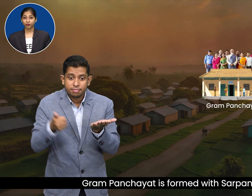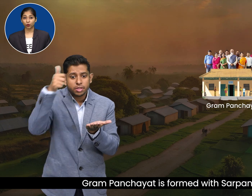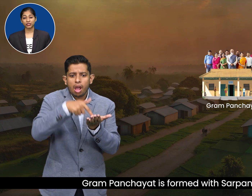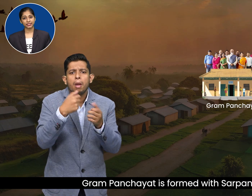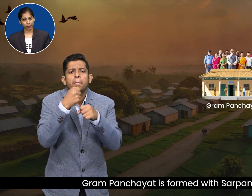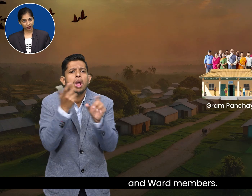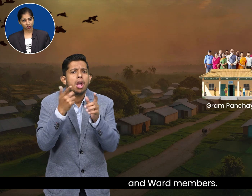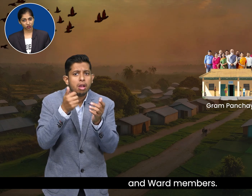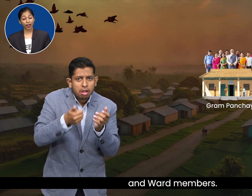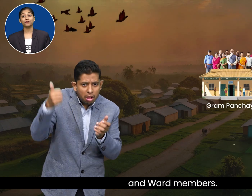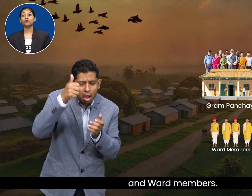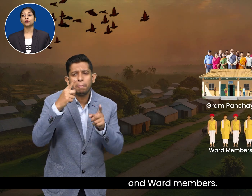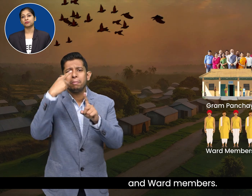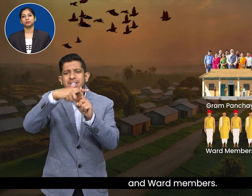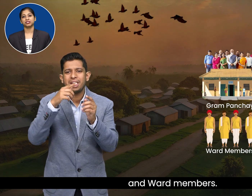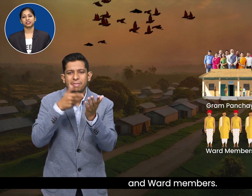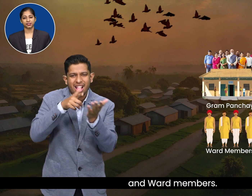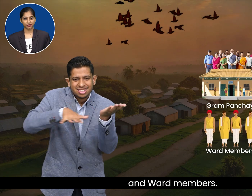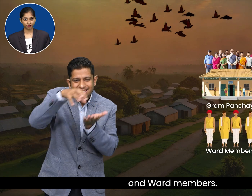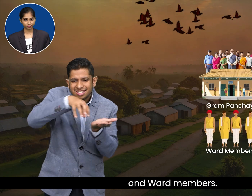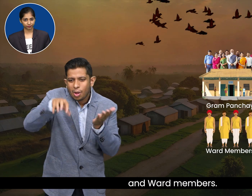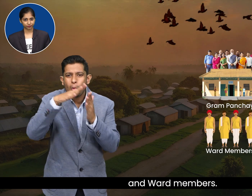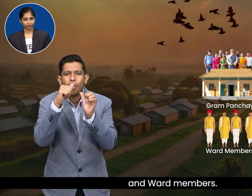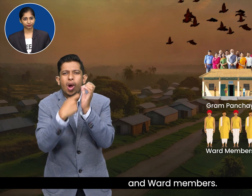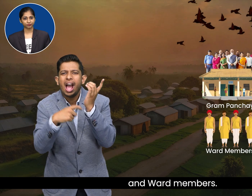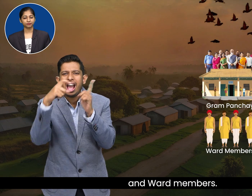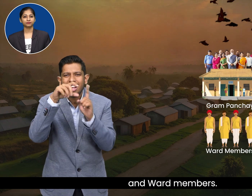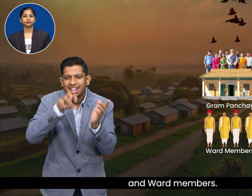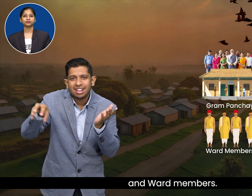formed with Sarpanch and ward members.